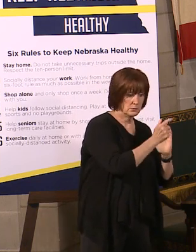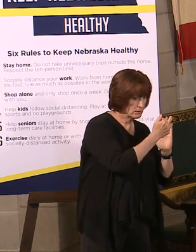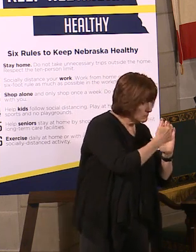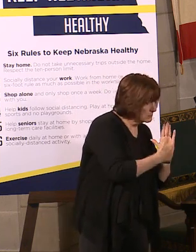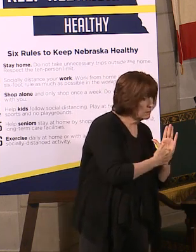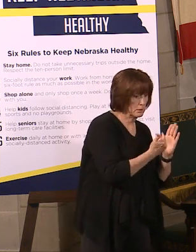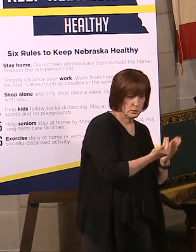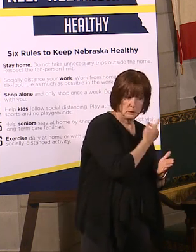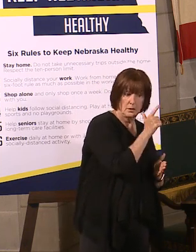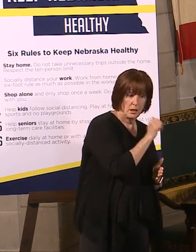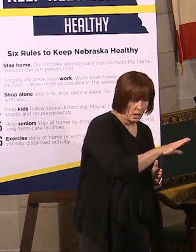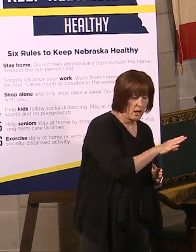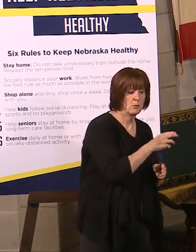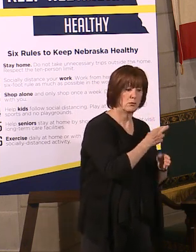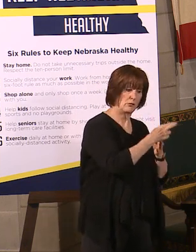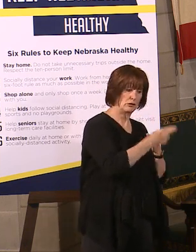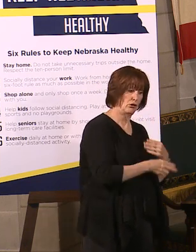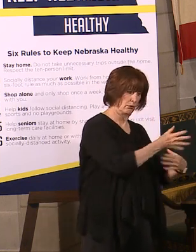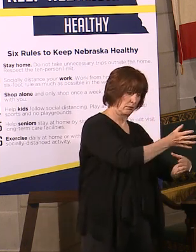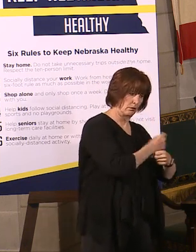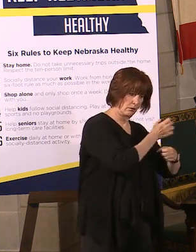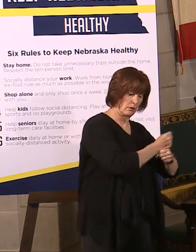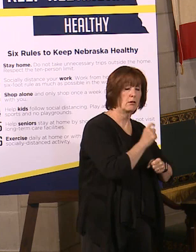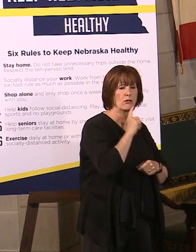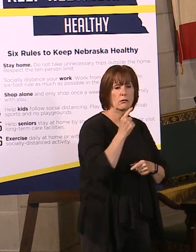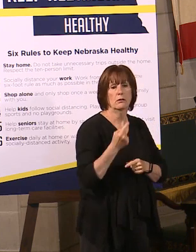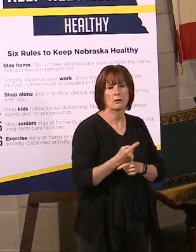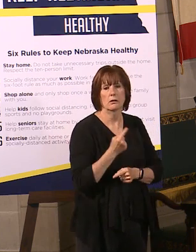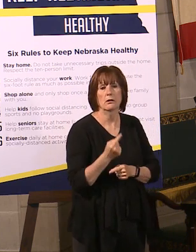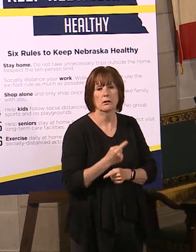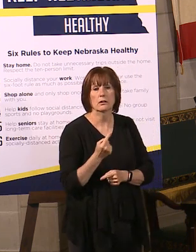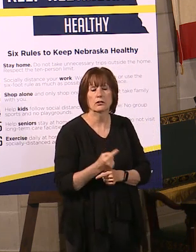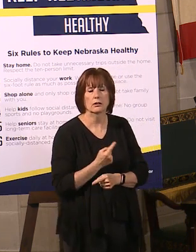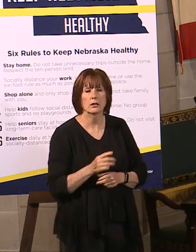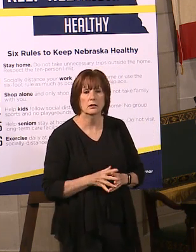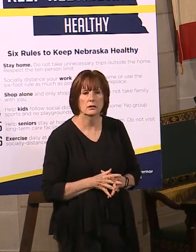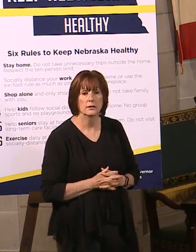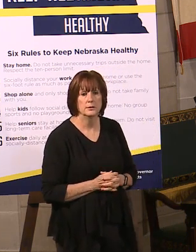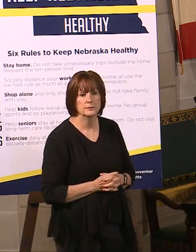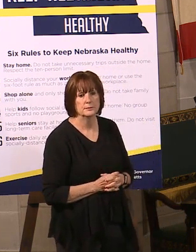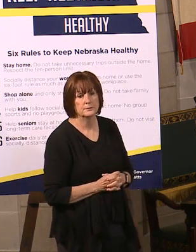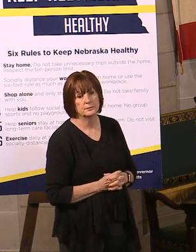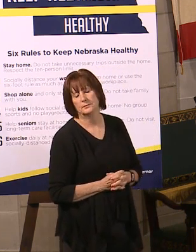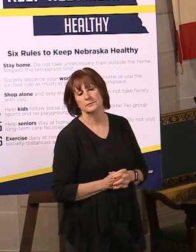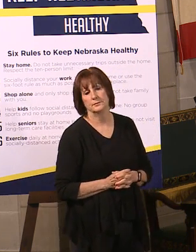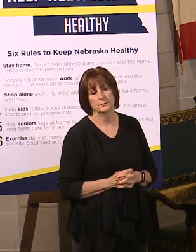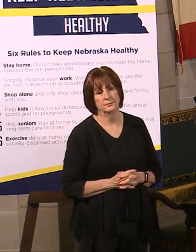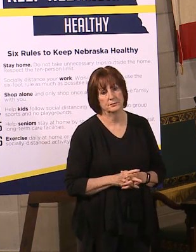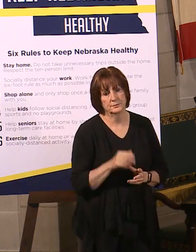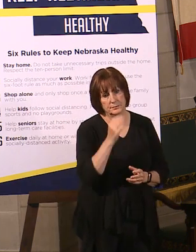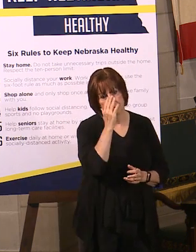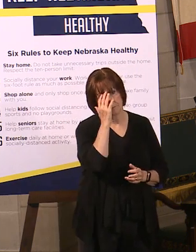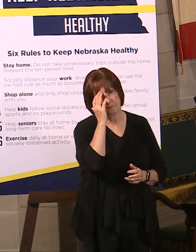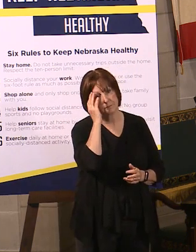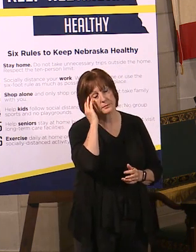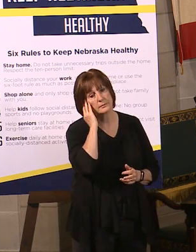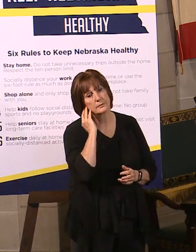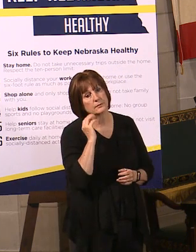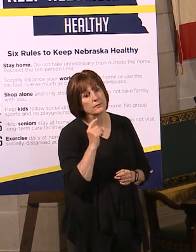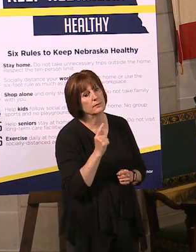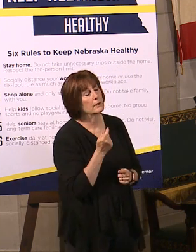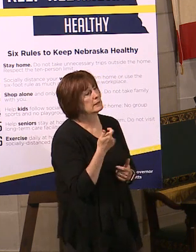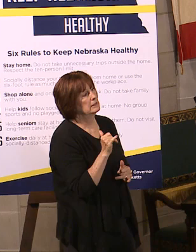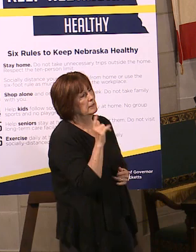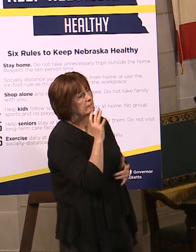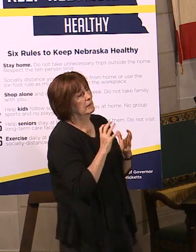equipment, those results that we're getting we have a confidence level that they're correct. I'm confused